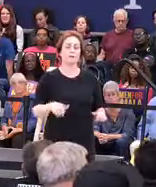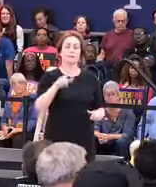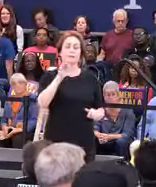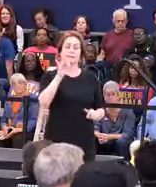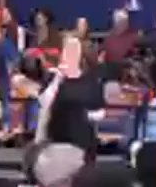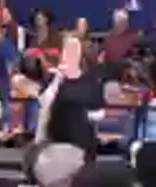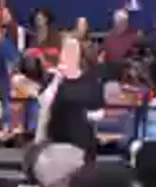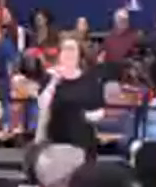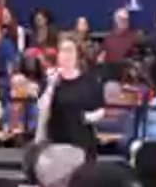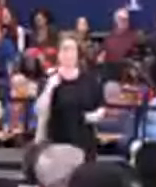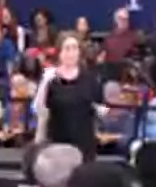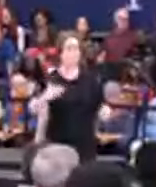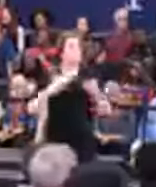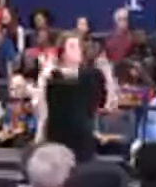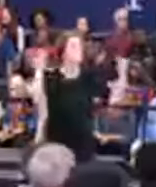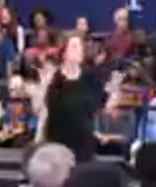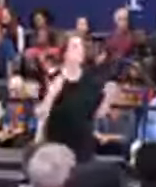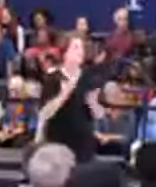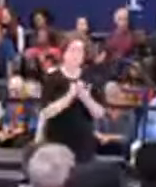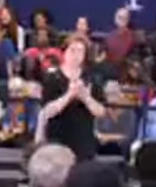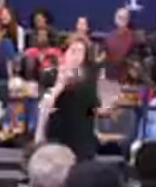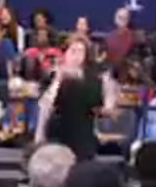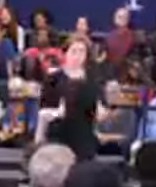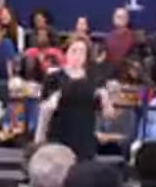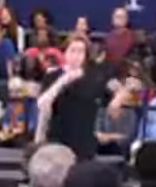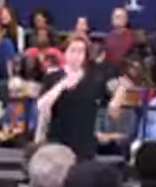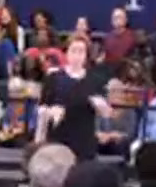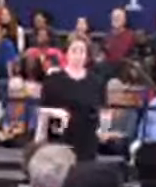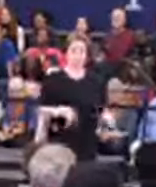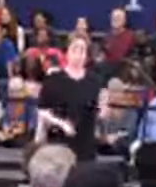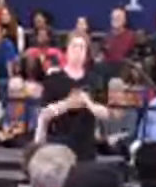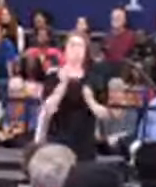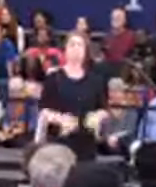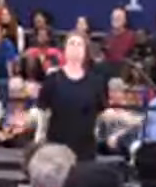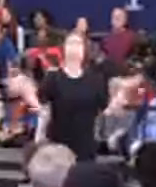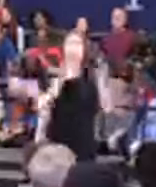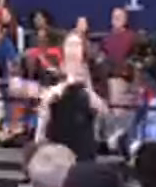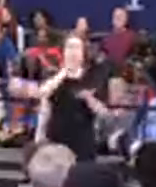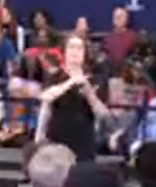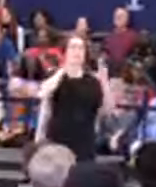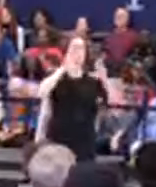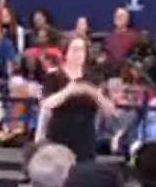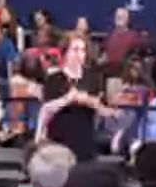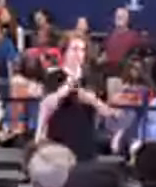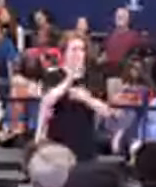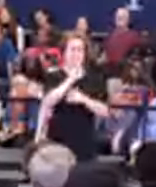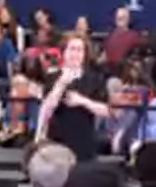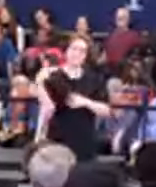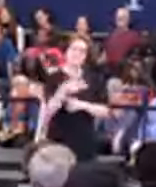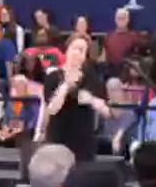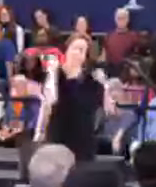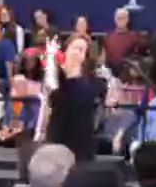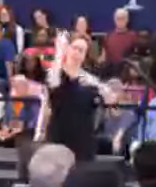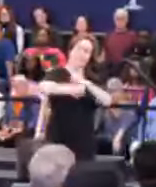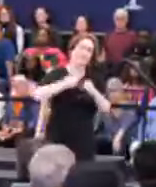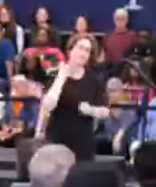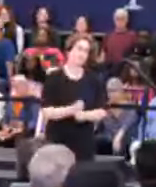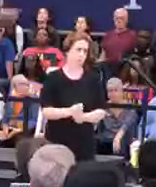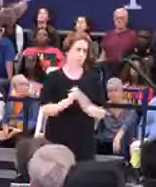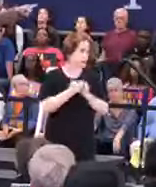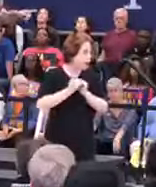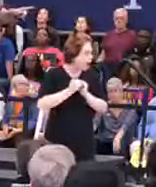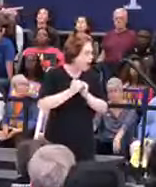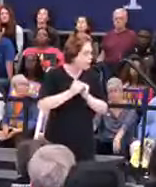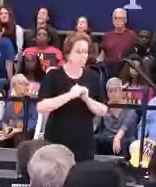I'm proposing and economists have described will be the most significant middle-class tax cut we've had in generations, which is going to go like